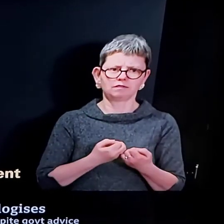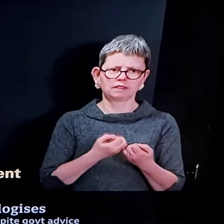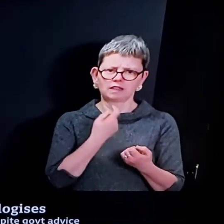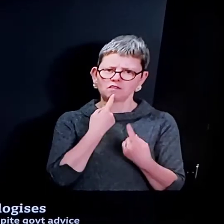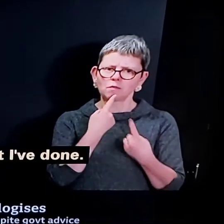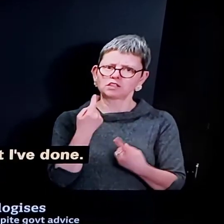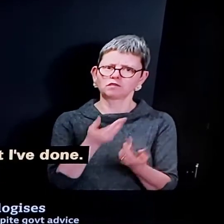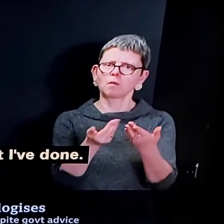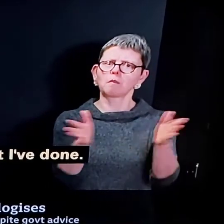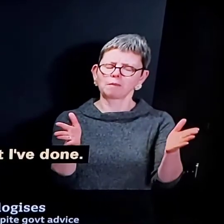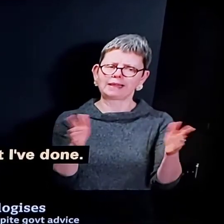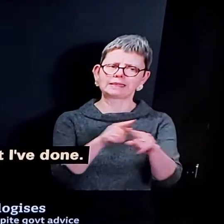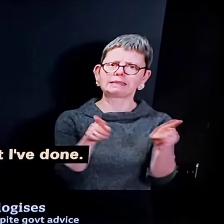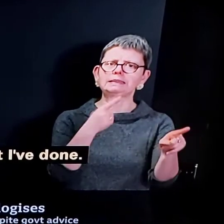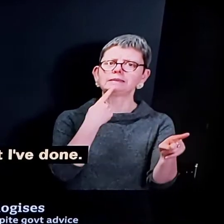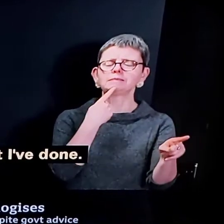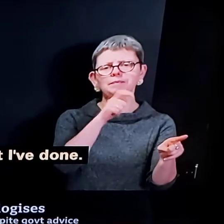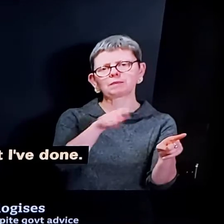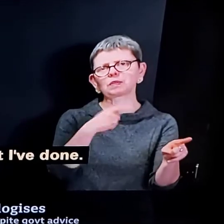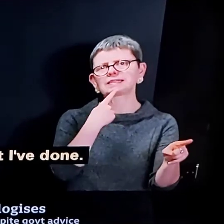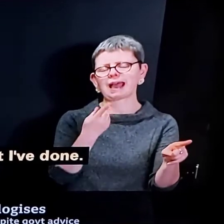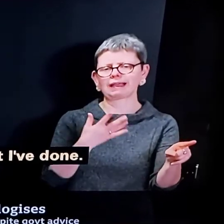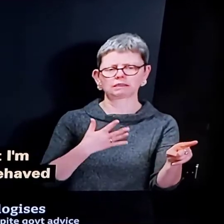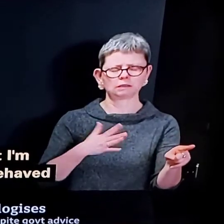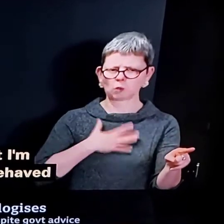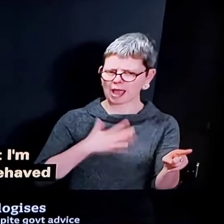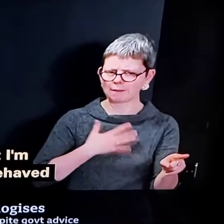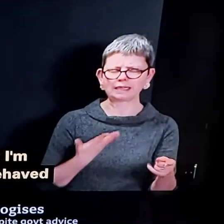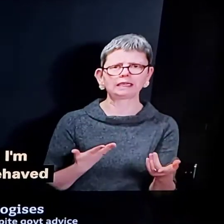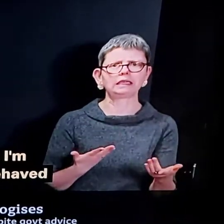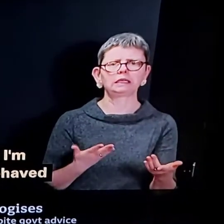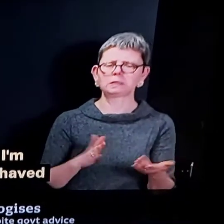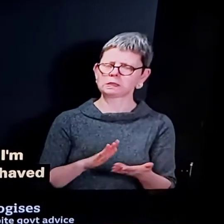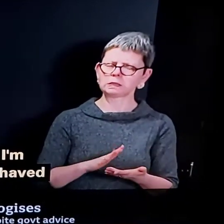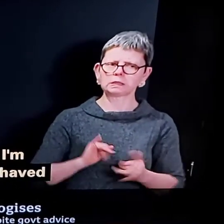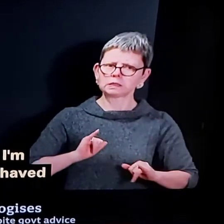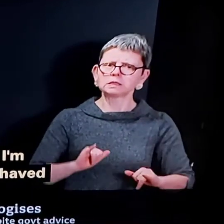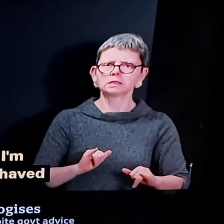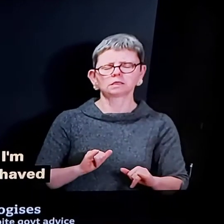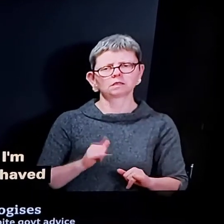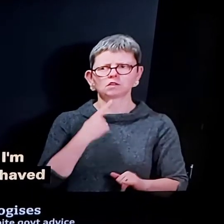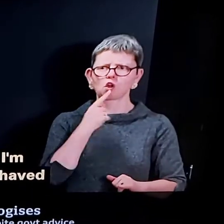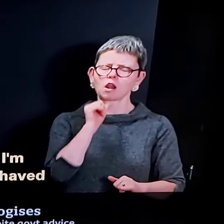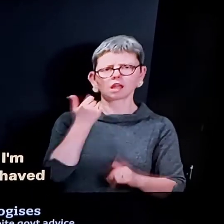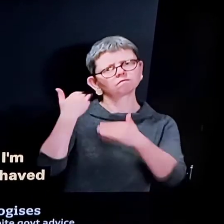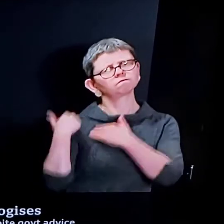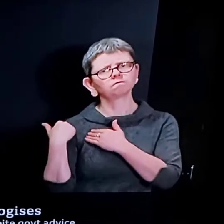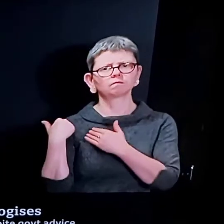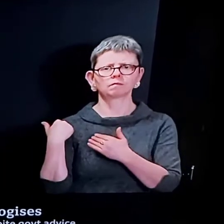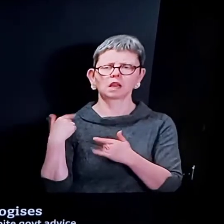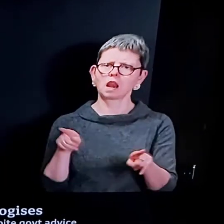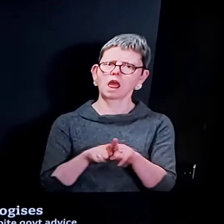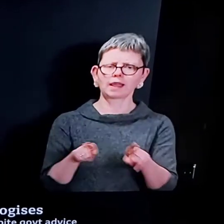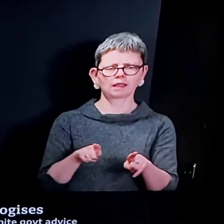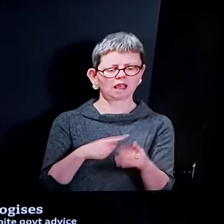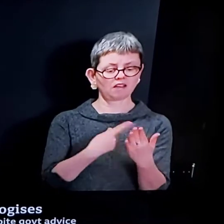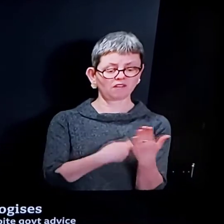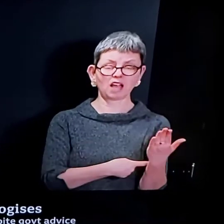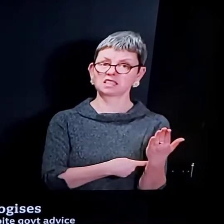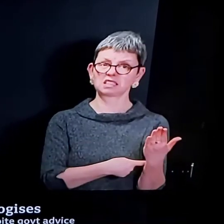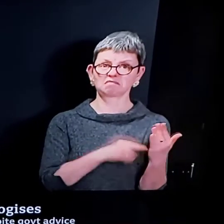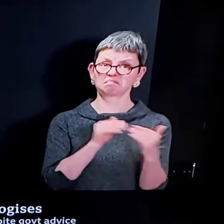done. People have told me that I'm irresponsible, that I've behaved as if my advice does not apply to me. I want